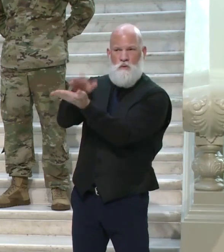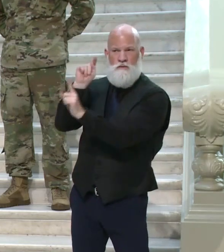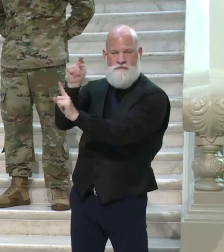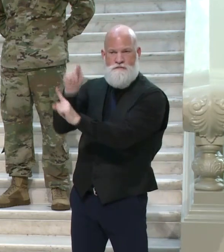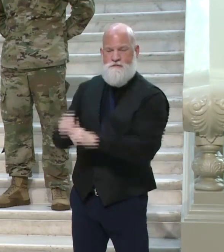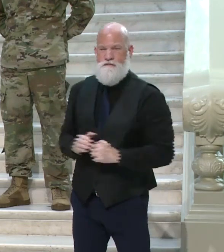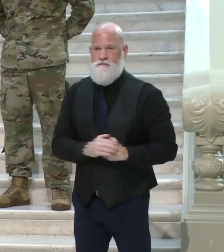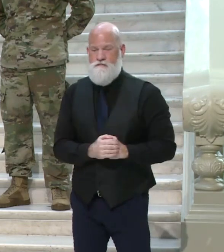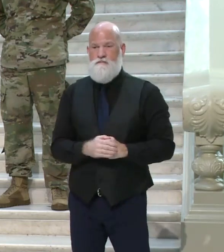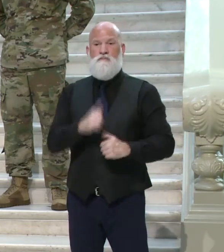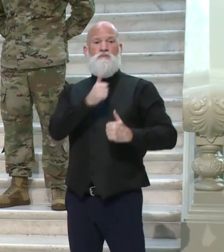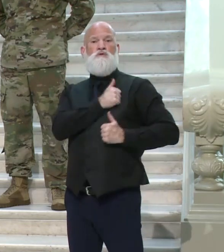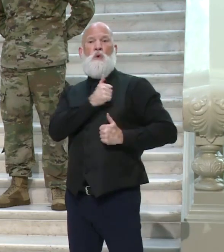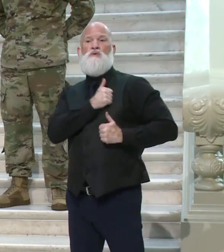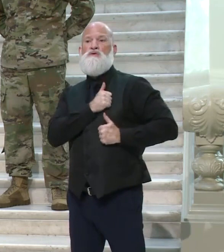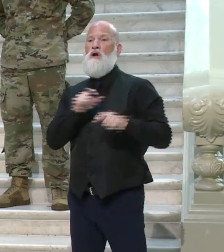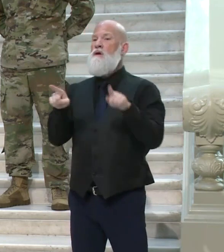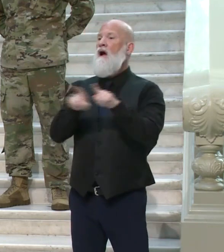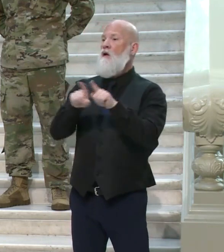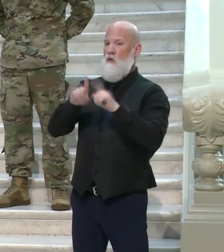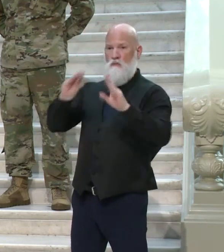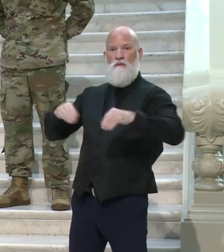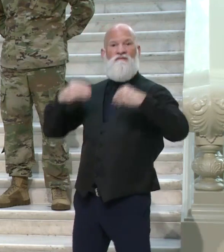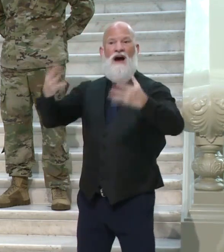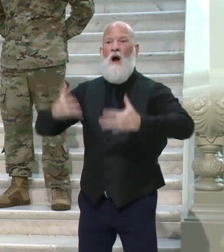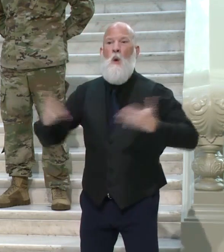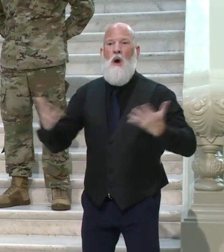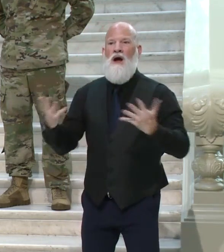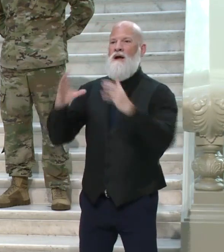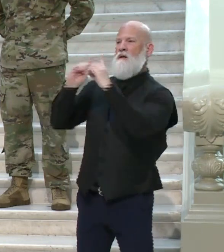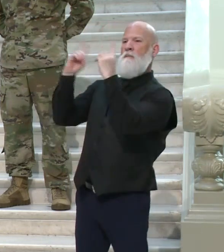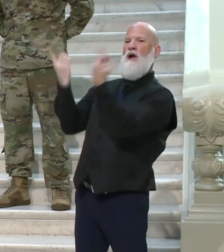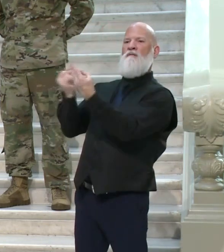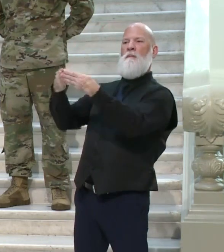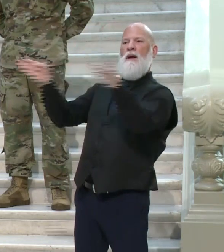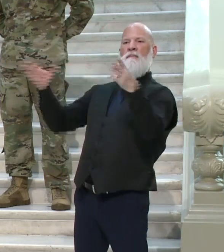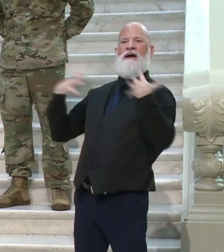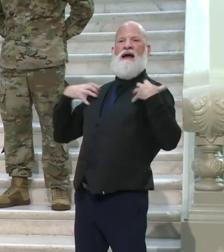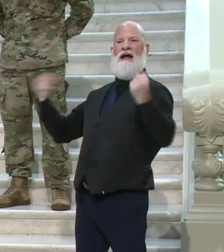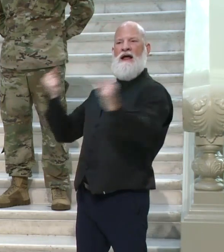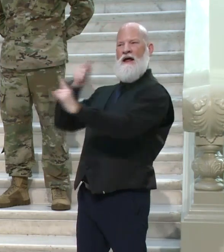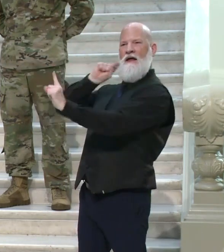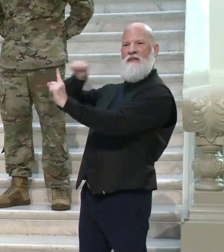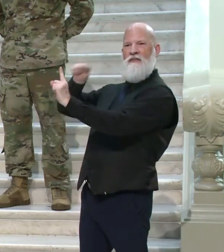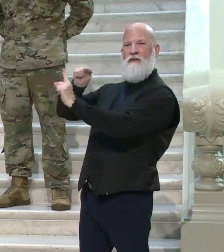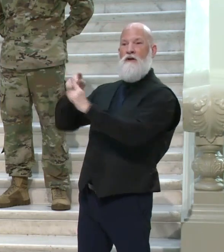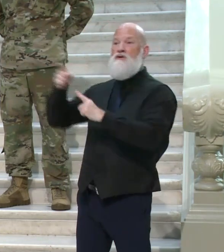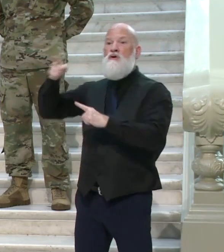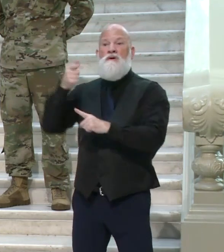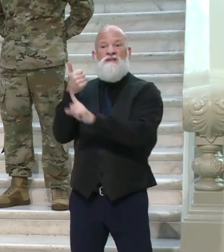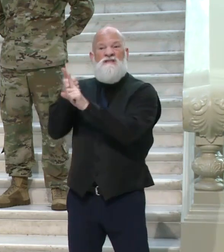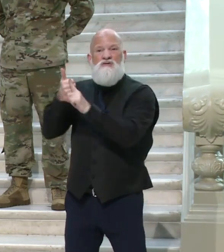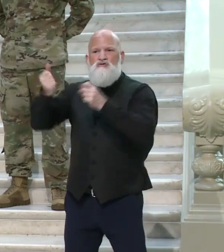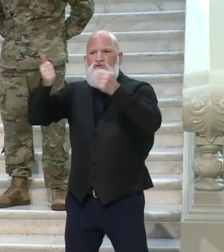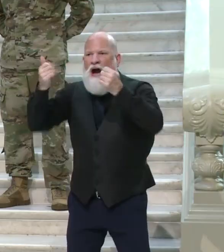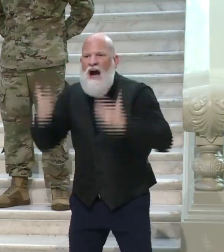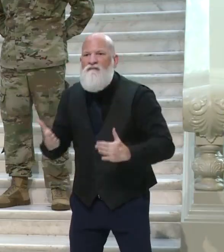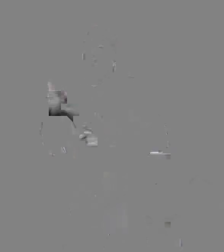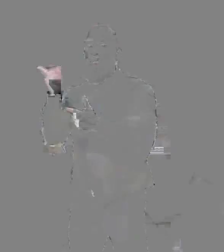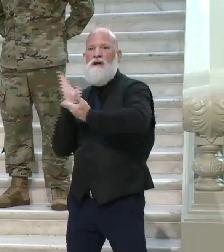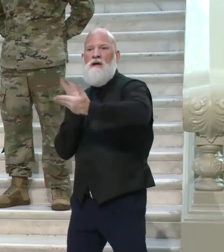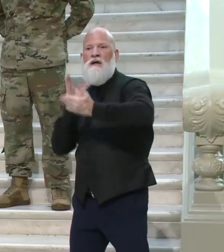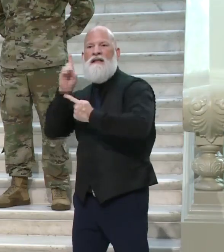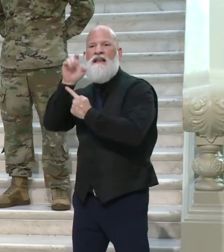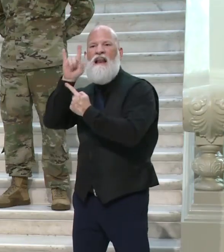Soldiers are also providing support to the Department of Public Health with drivers and couriers at 13 of their 18 regional